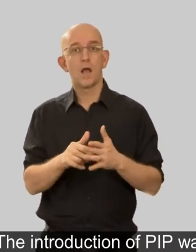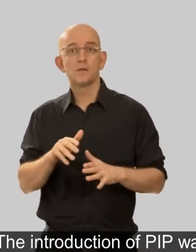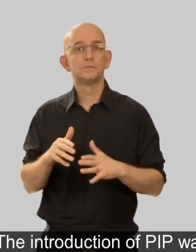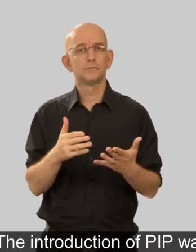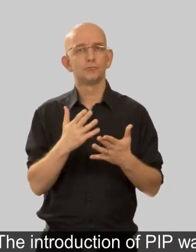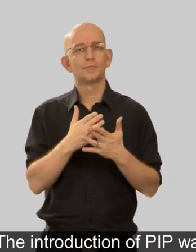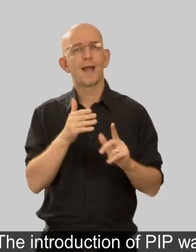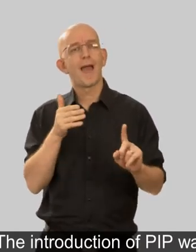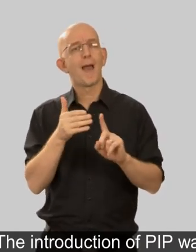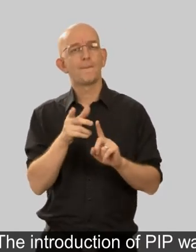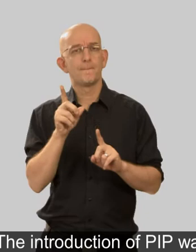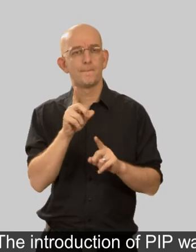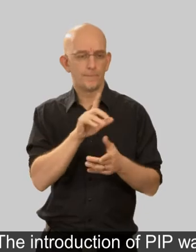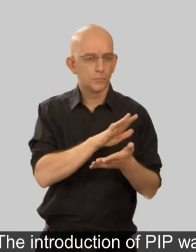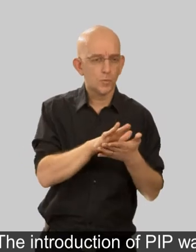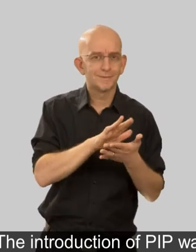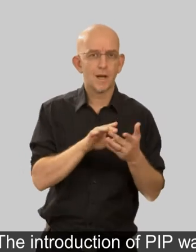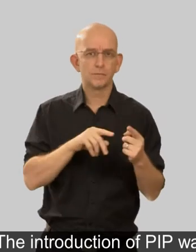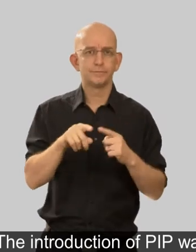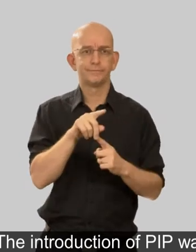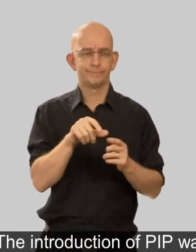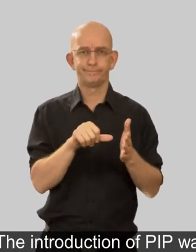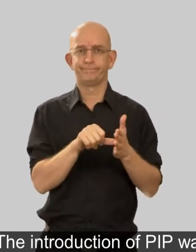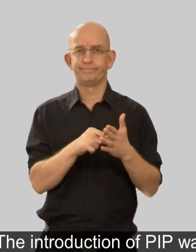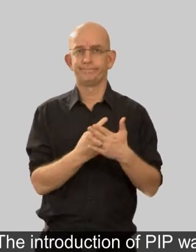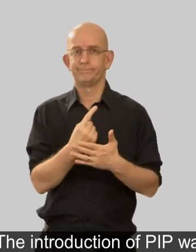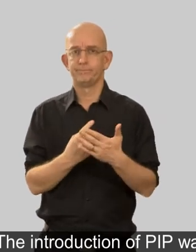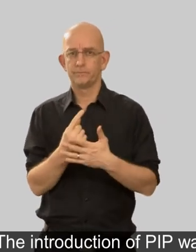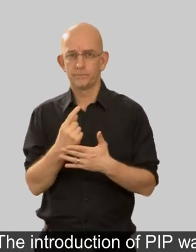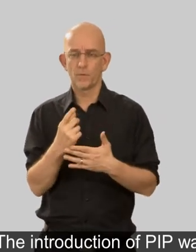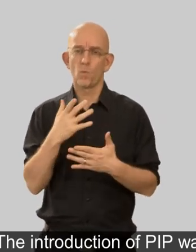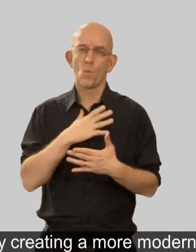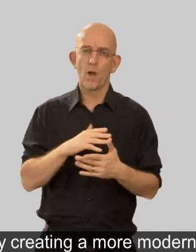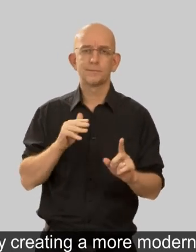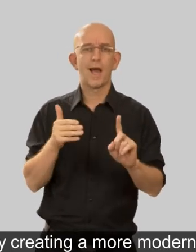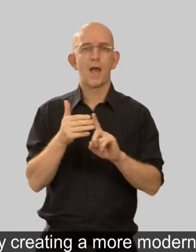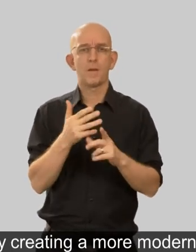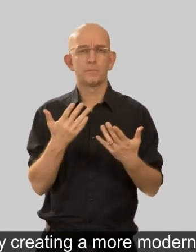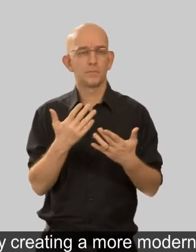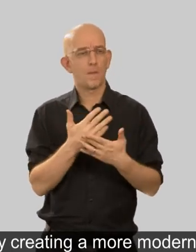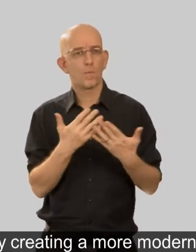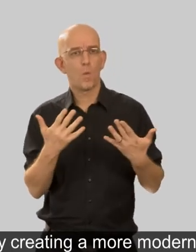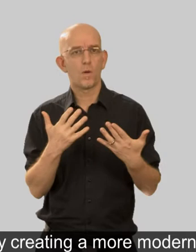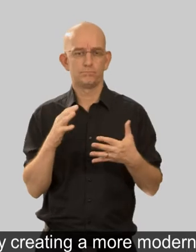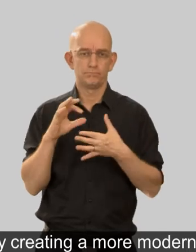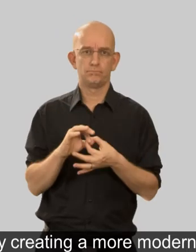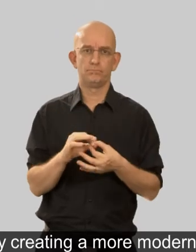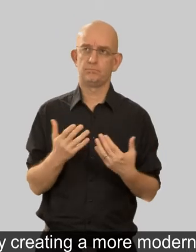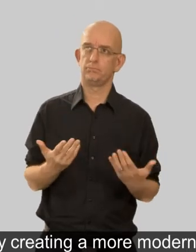The introduction of PIP was intended to address these issues by creating a more